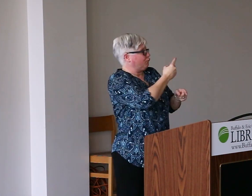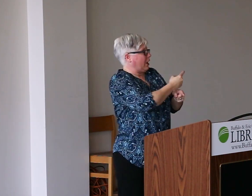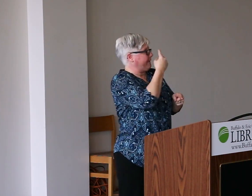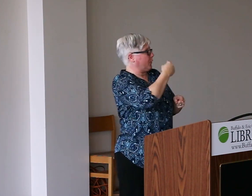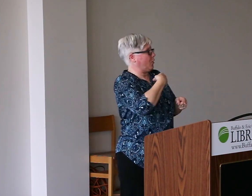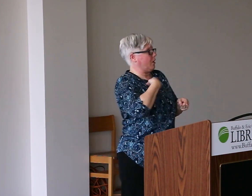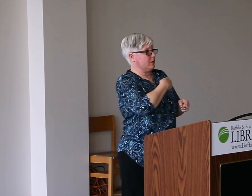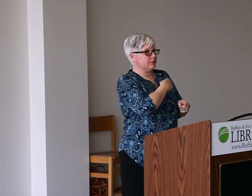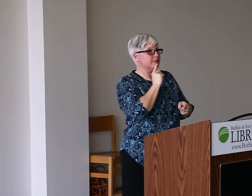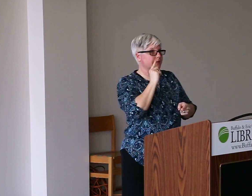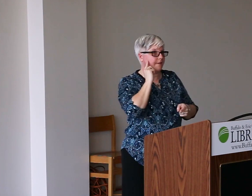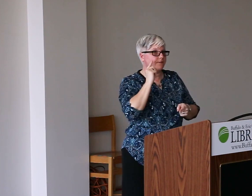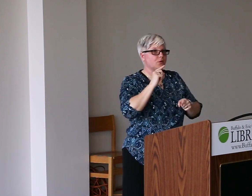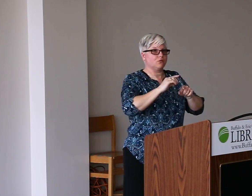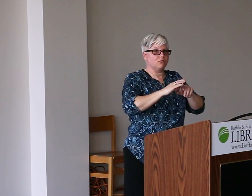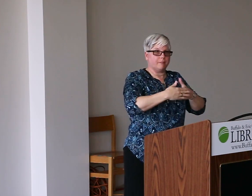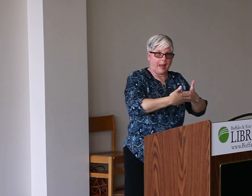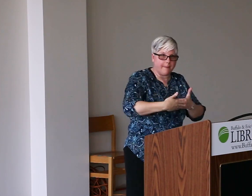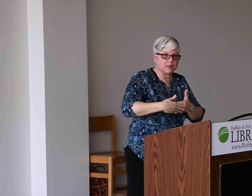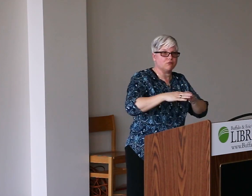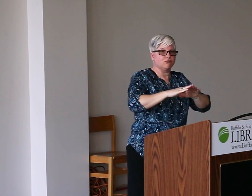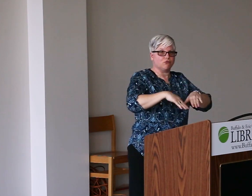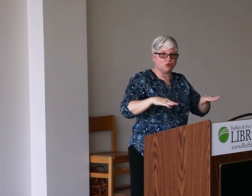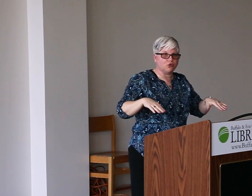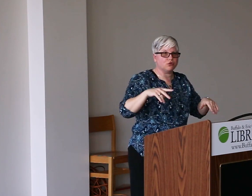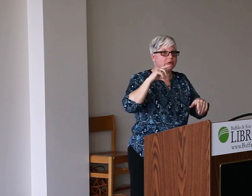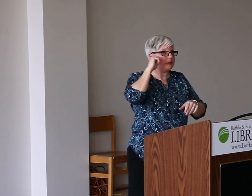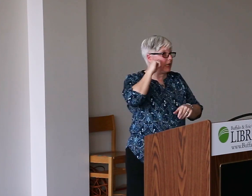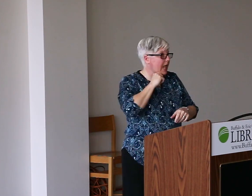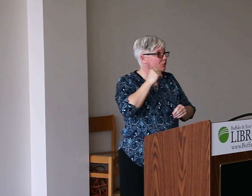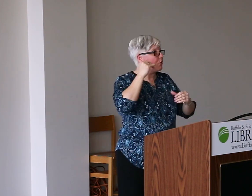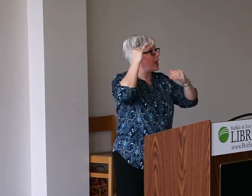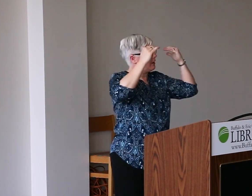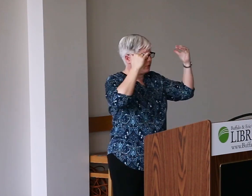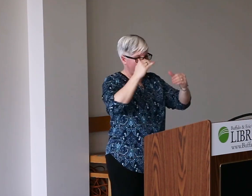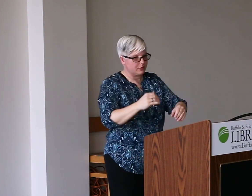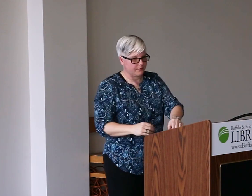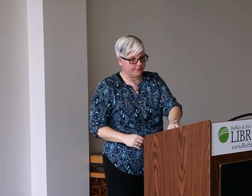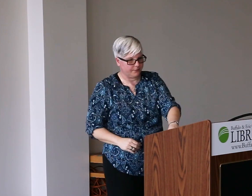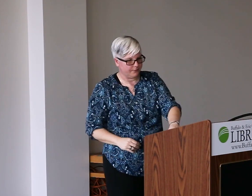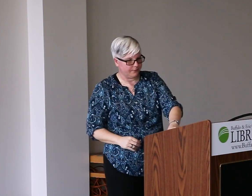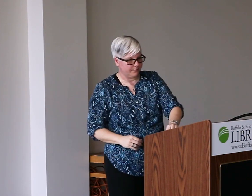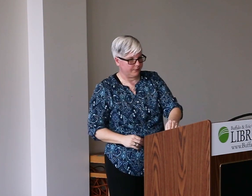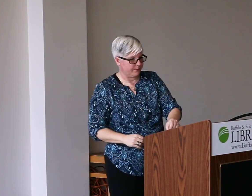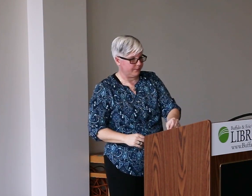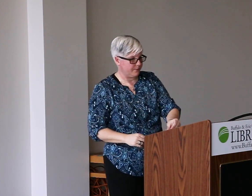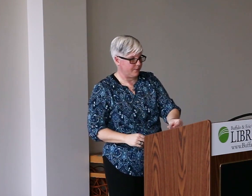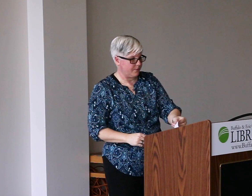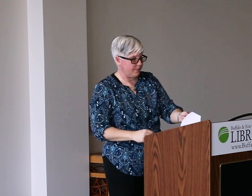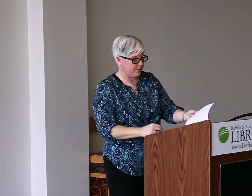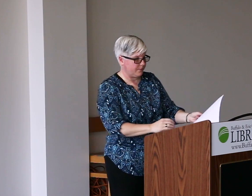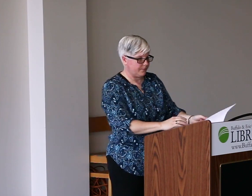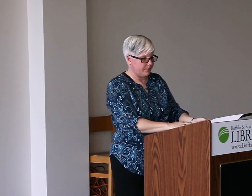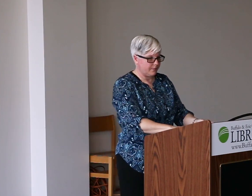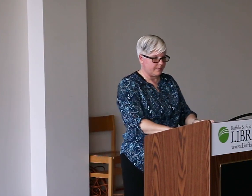decisions on what's right for us deaf people, babies, children, teenagers, adults.